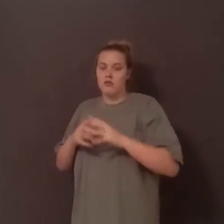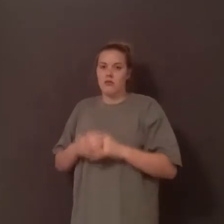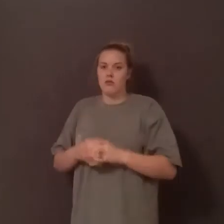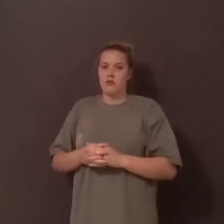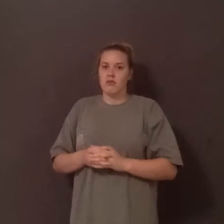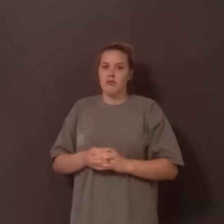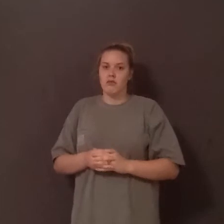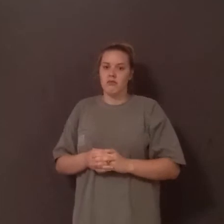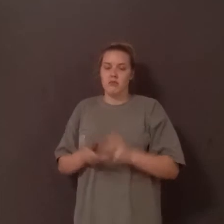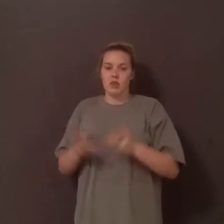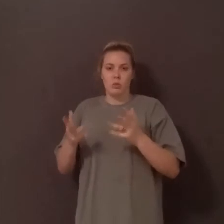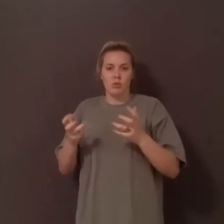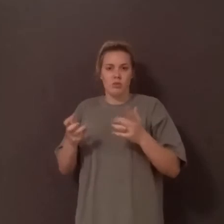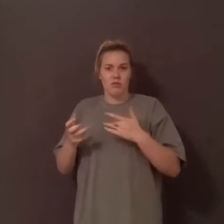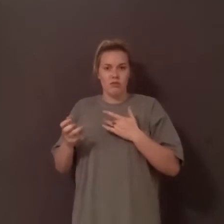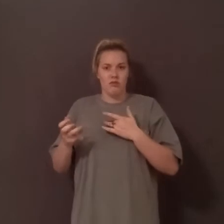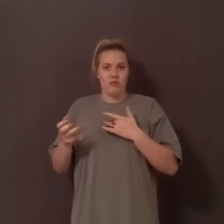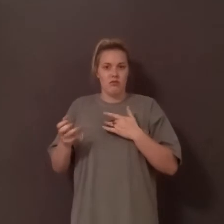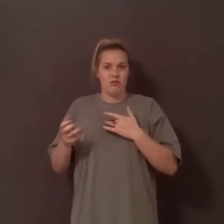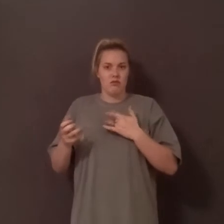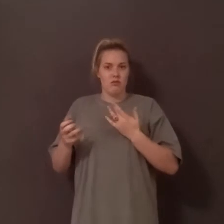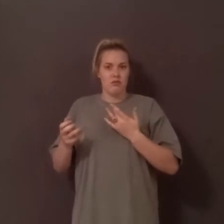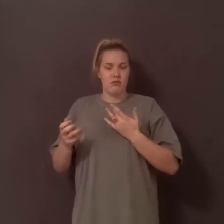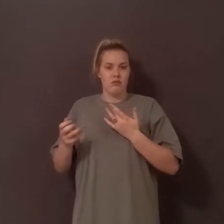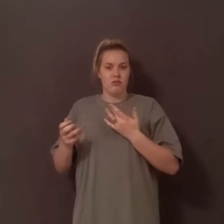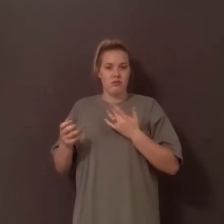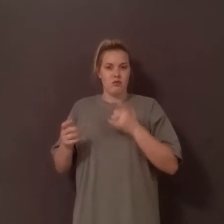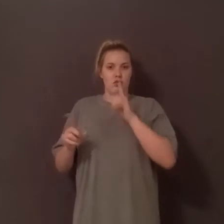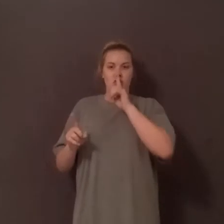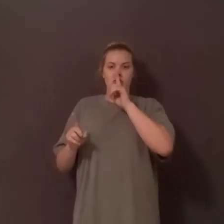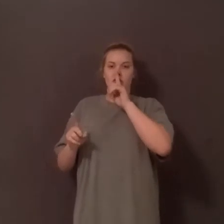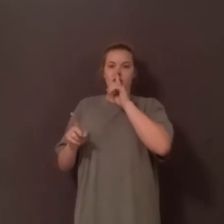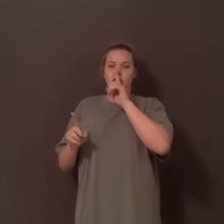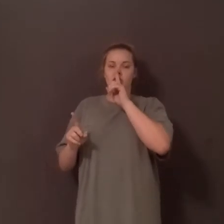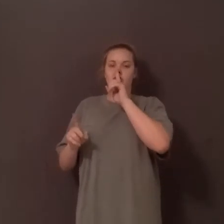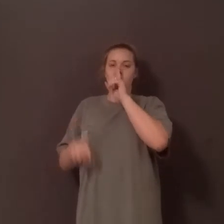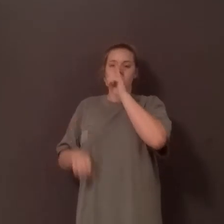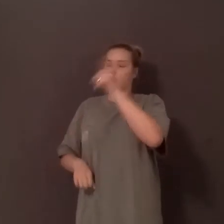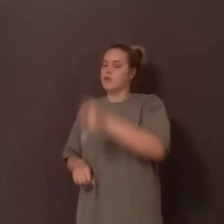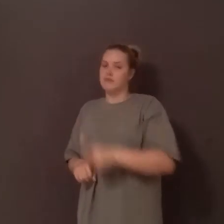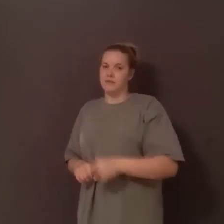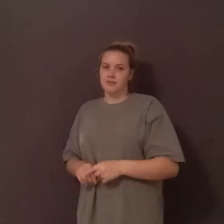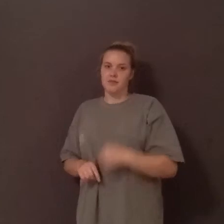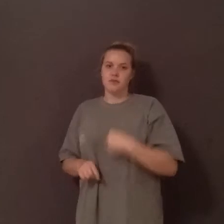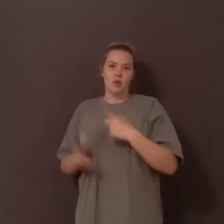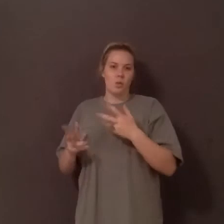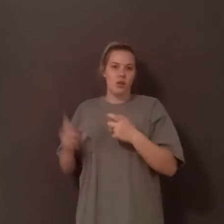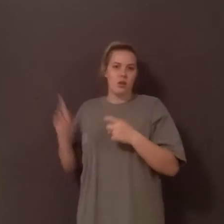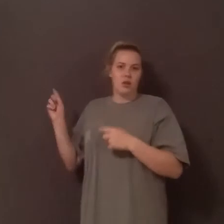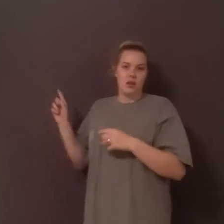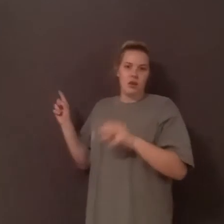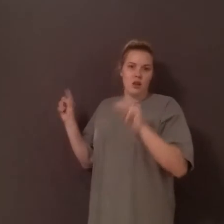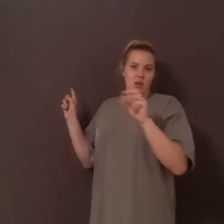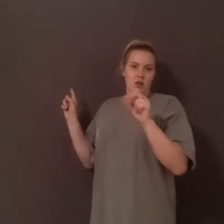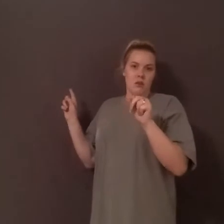I want it to feel as real as possible, but I want to get Marty back into the headspace of where he